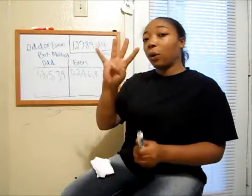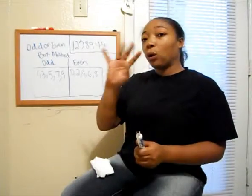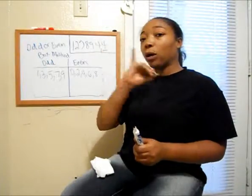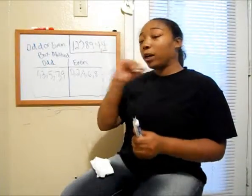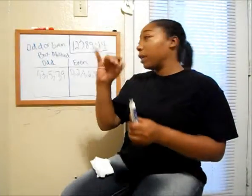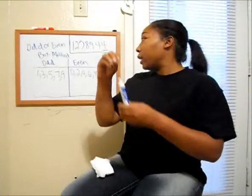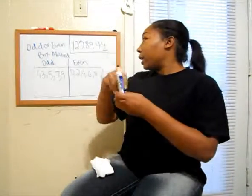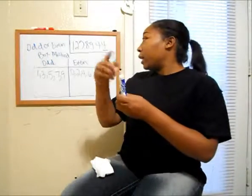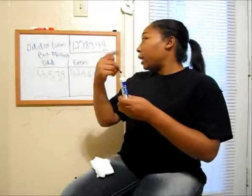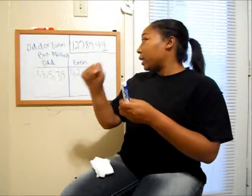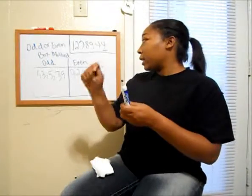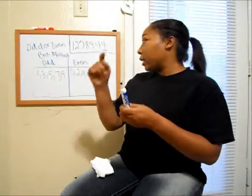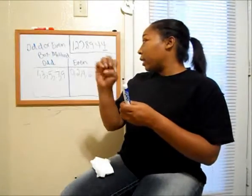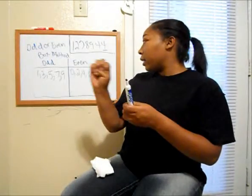4 is in the